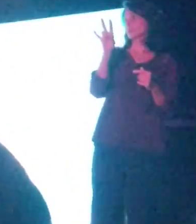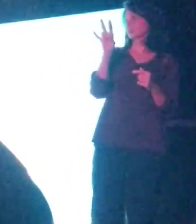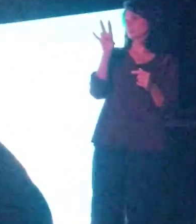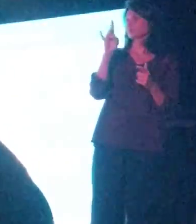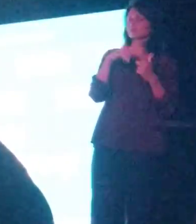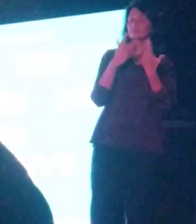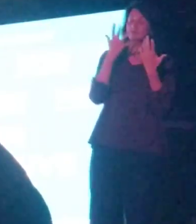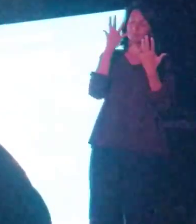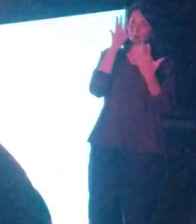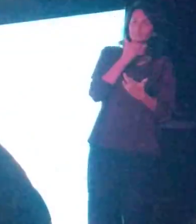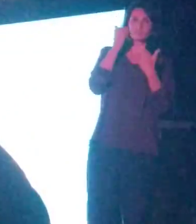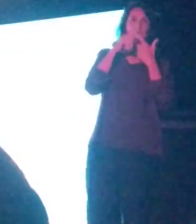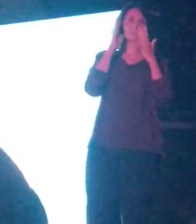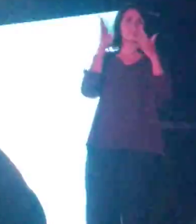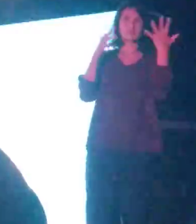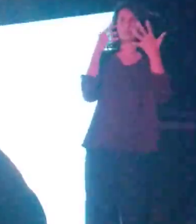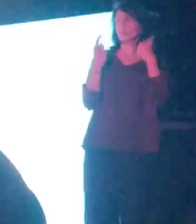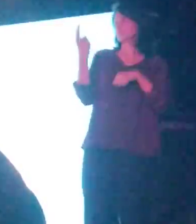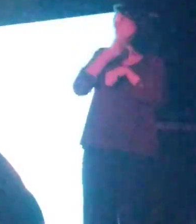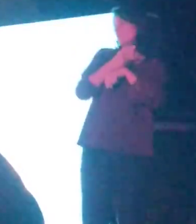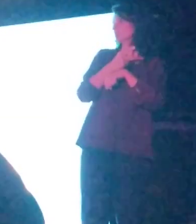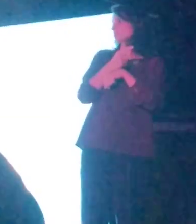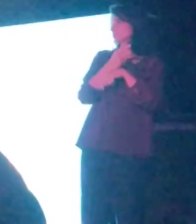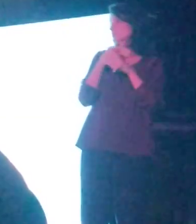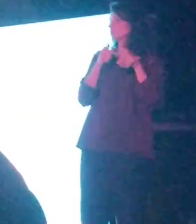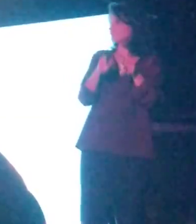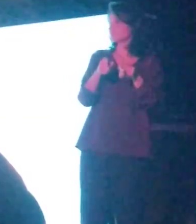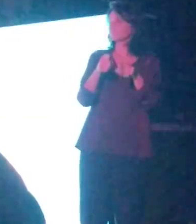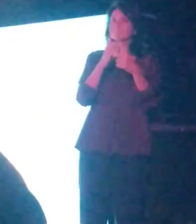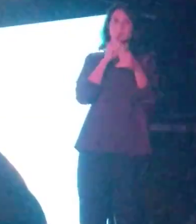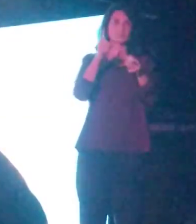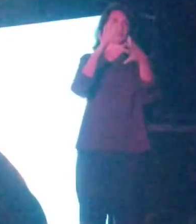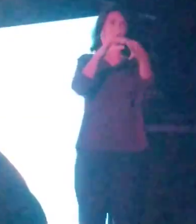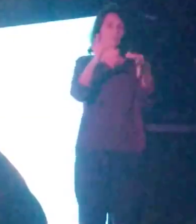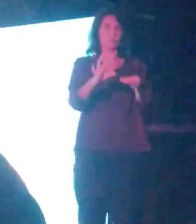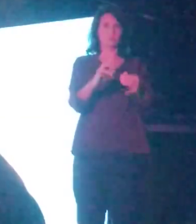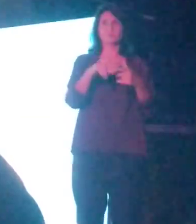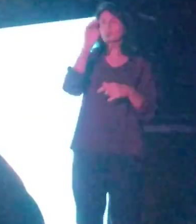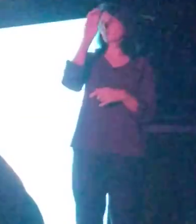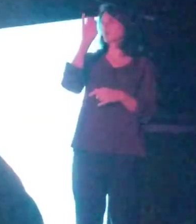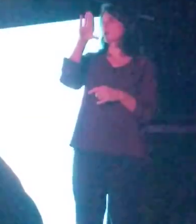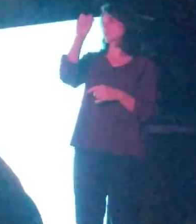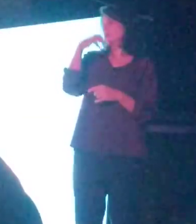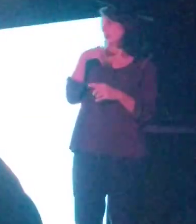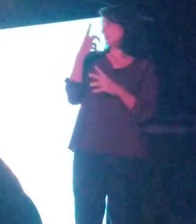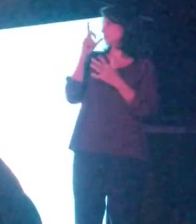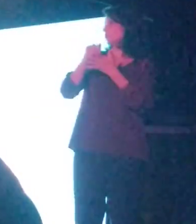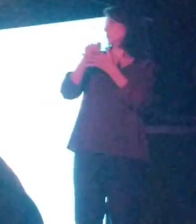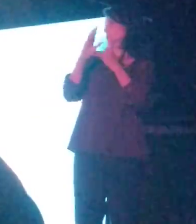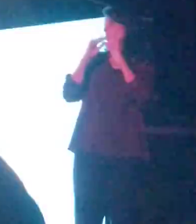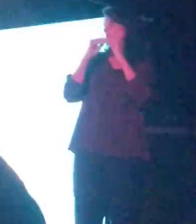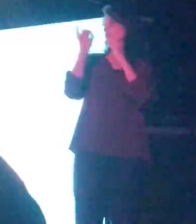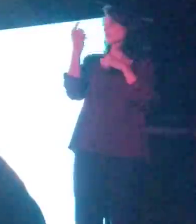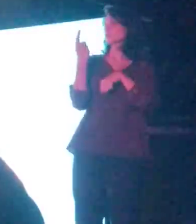days we've probably ever had in our political history, it actually did get mentioned. Obama had a press conference that day, October 7th, stating